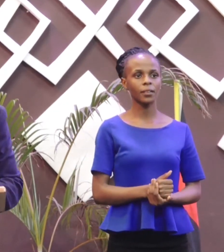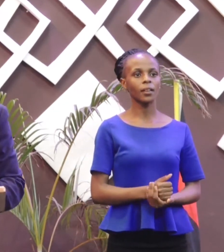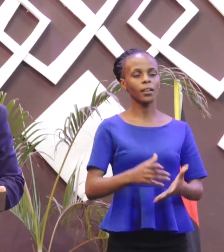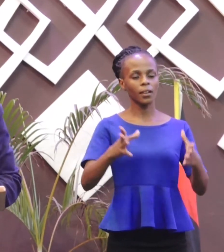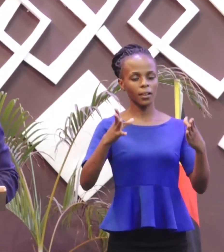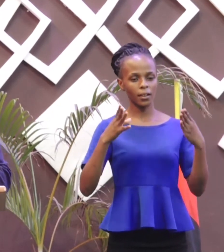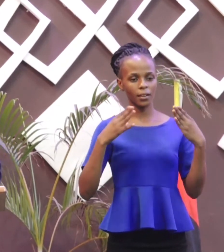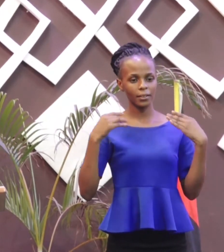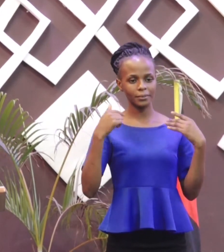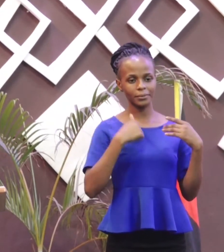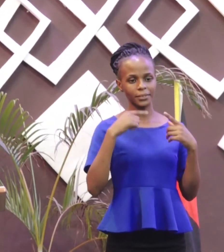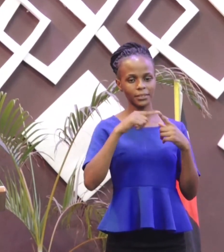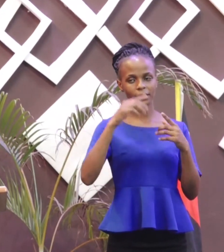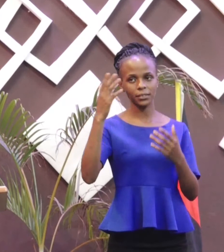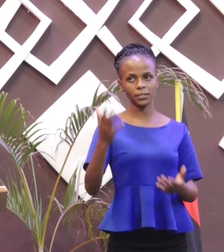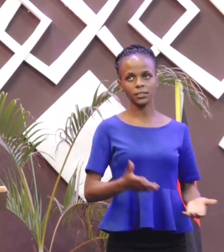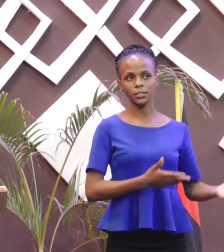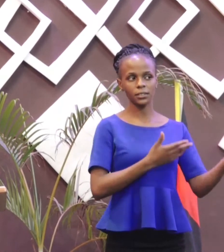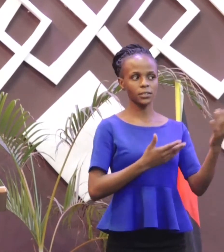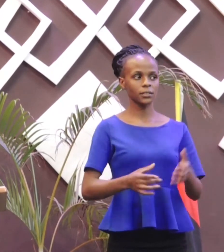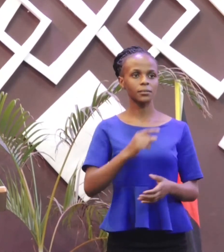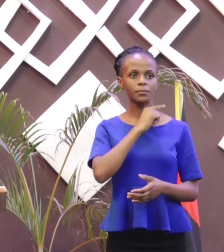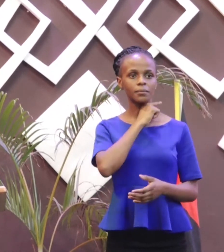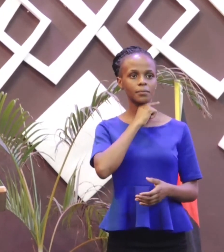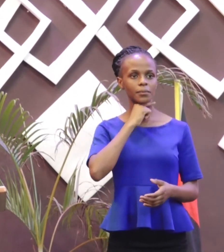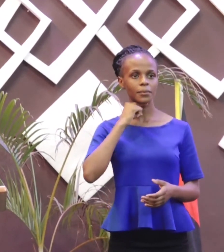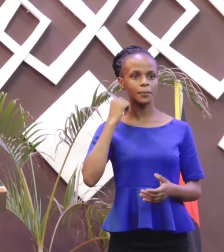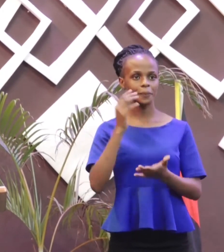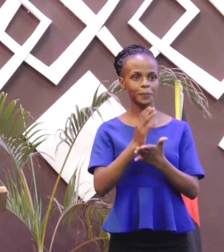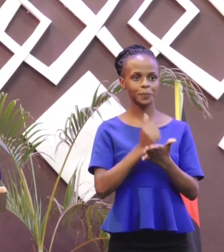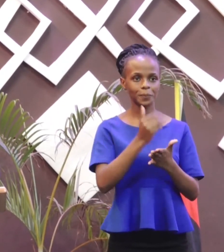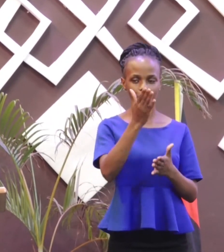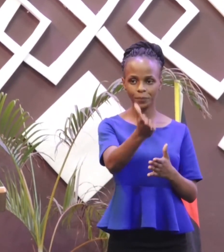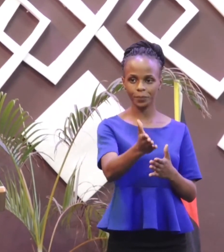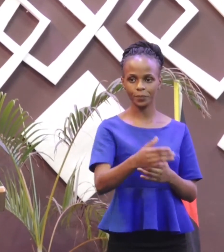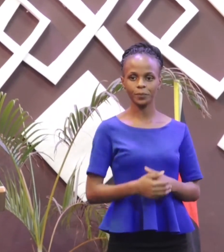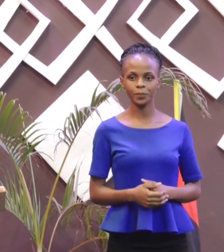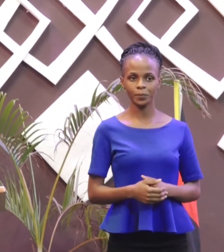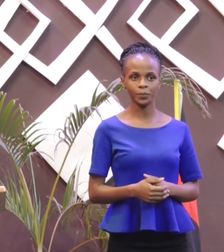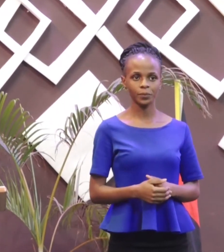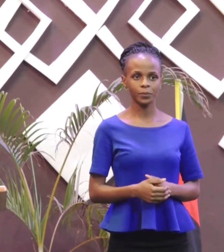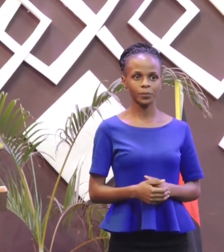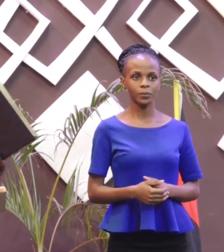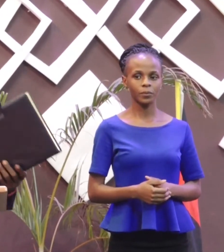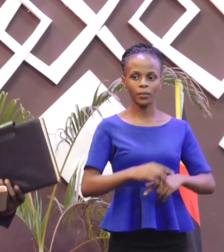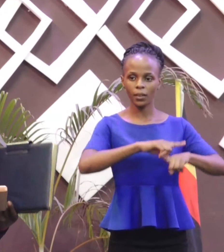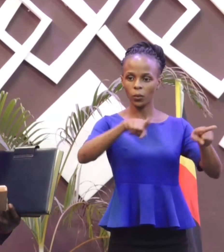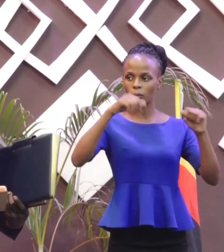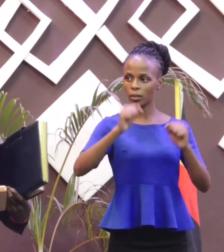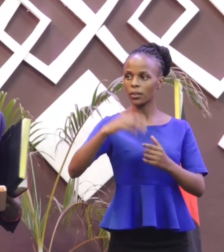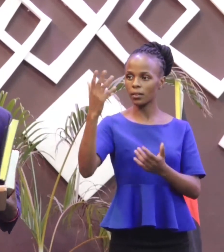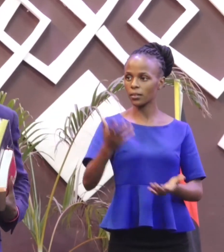welcome our pastor to come. Muzikirize. Pastor Joseph is here. Nyanizo msumba wafe. We can welcome